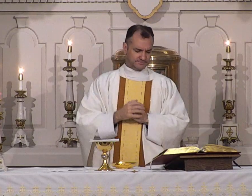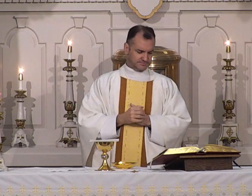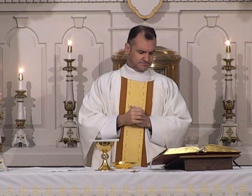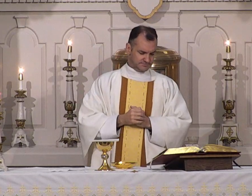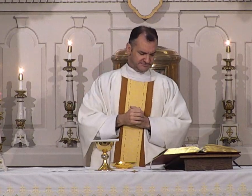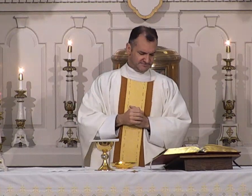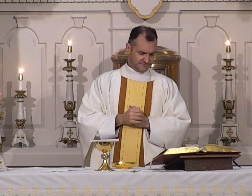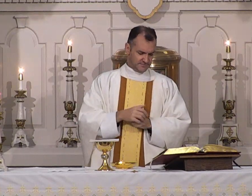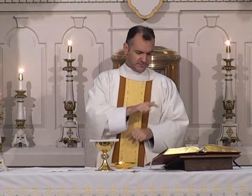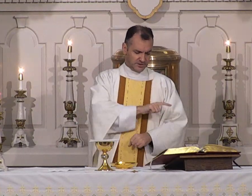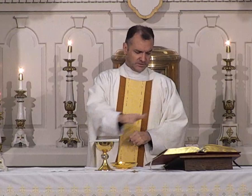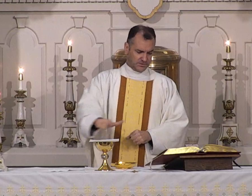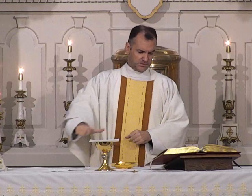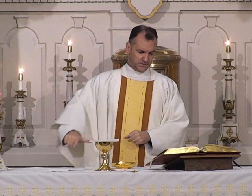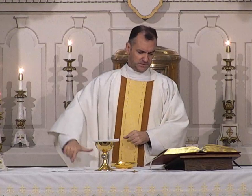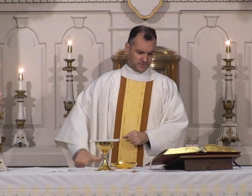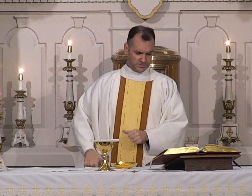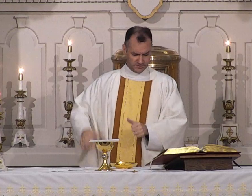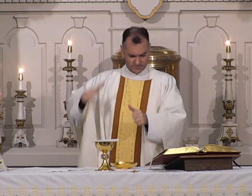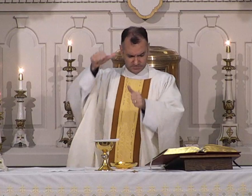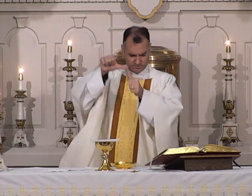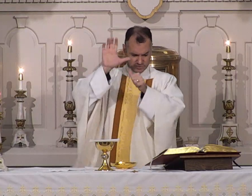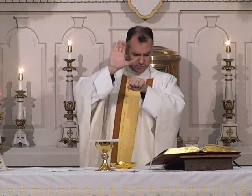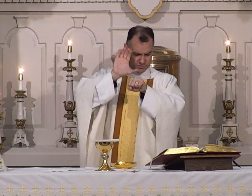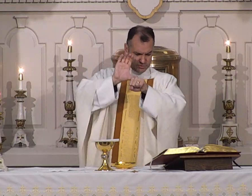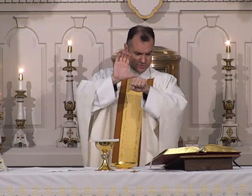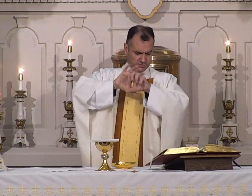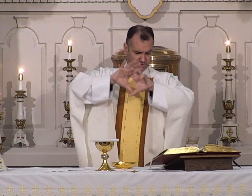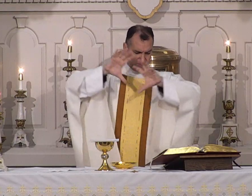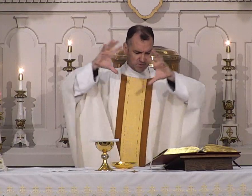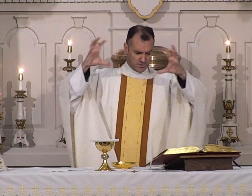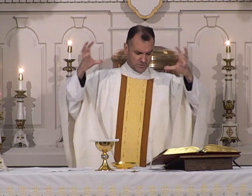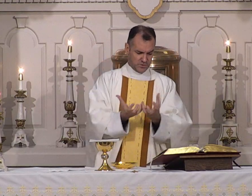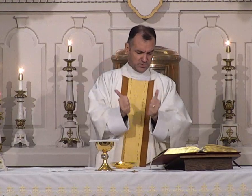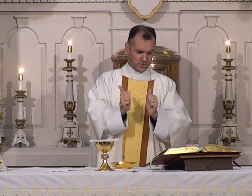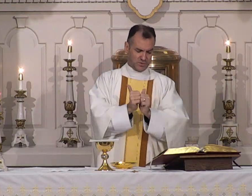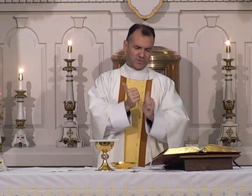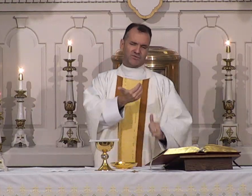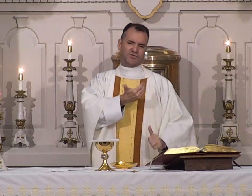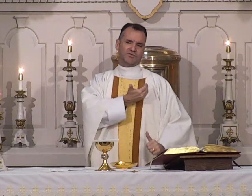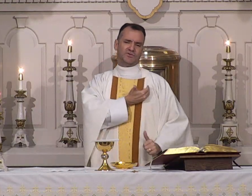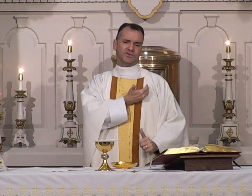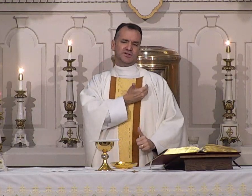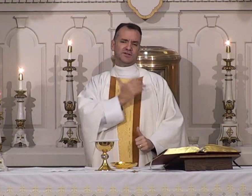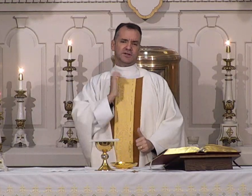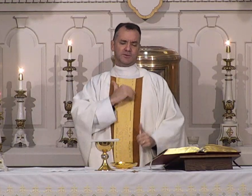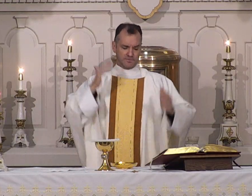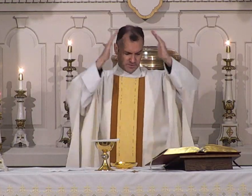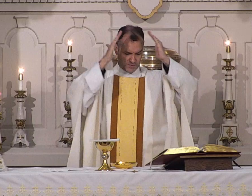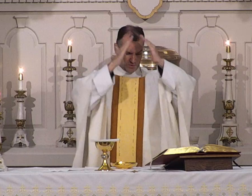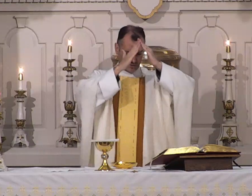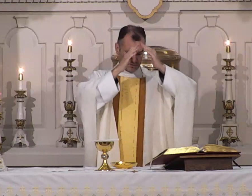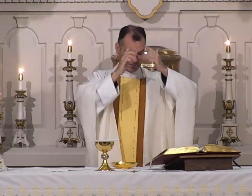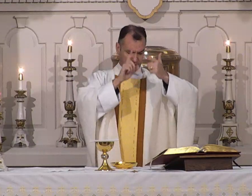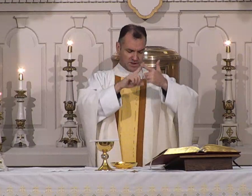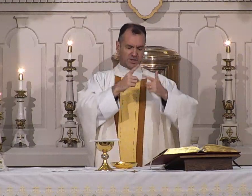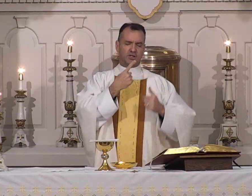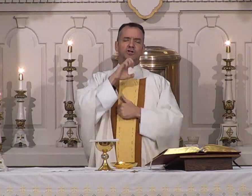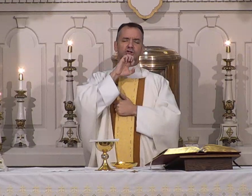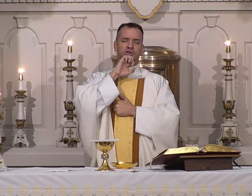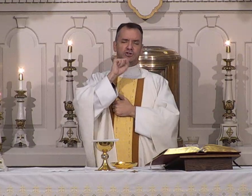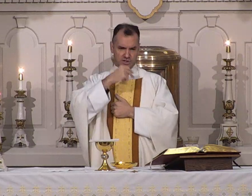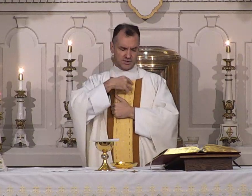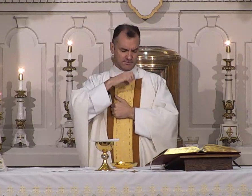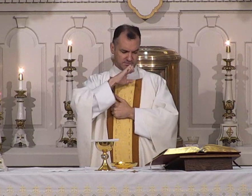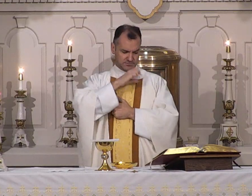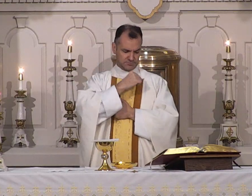Spirit. Remember, Lord, your church spread throughout the world and bring her to the fullness of charity together with Francis,